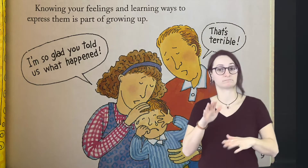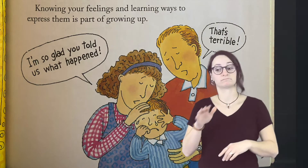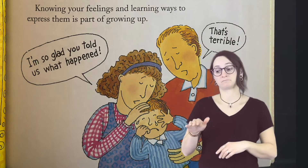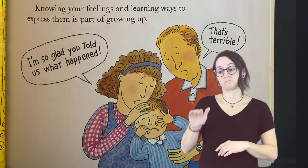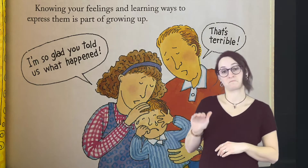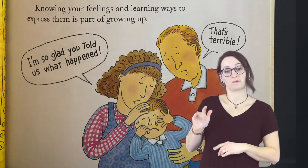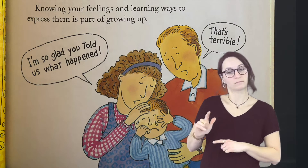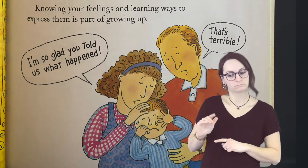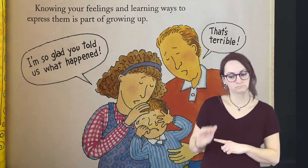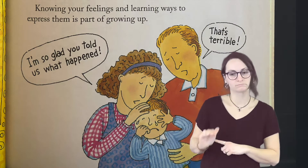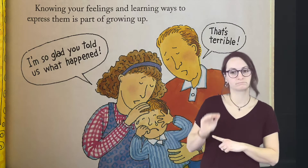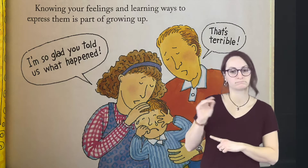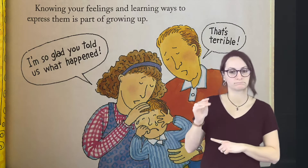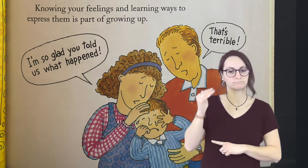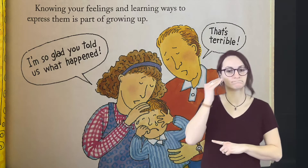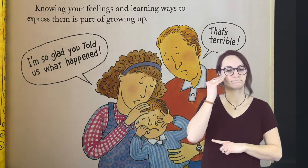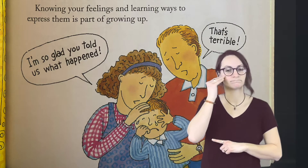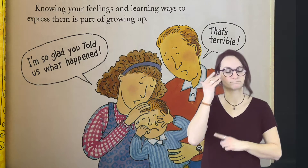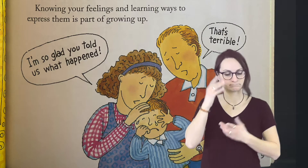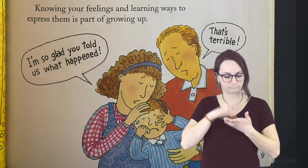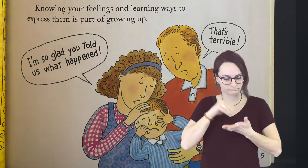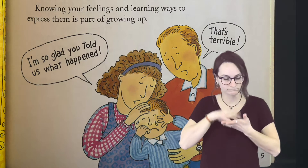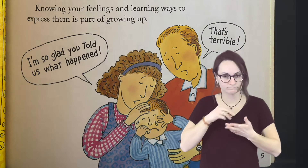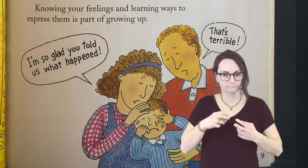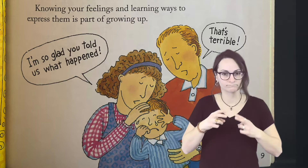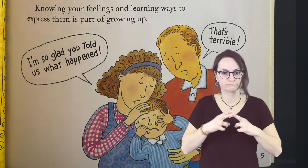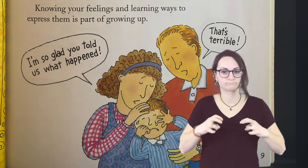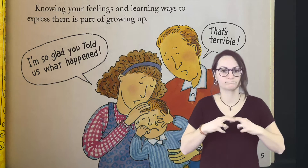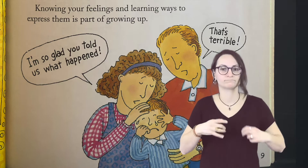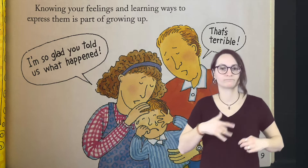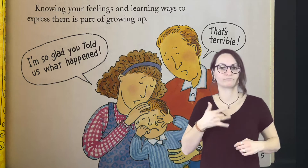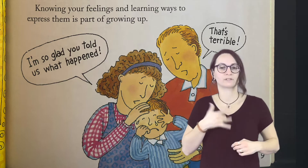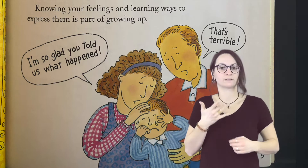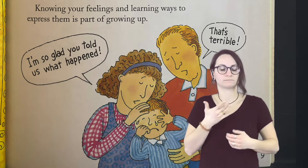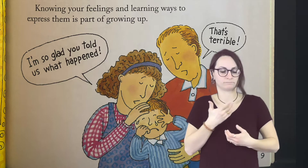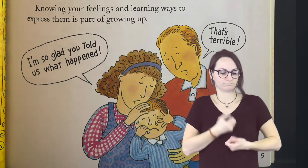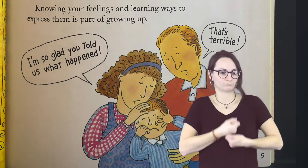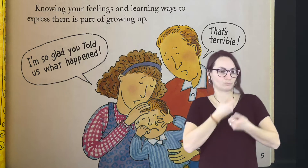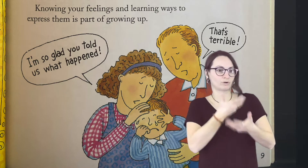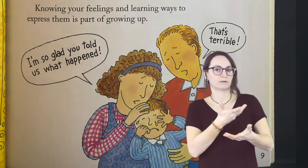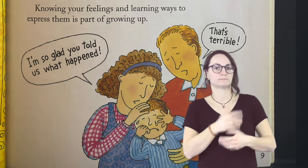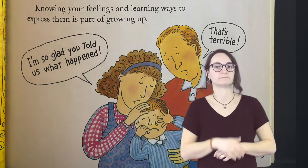Knowing your feelings and learning ways to express them is part of growing up.